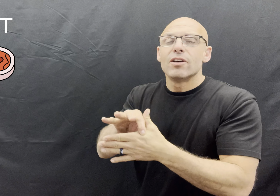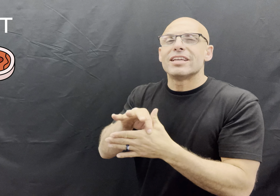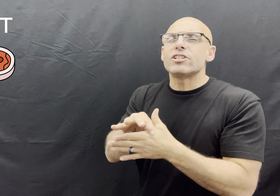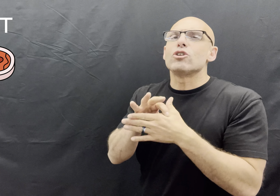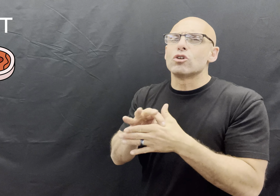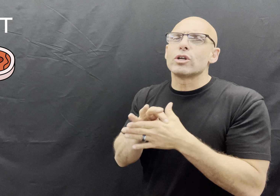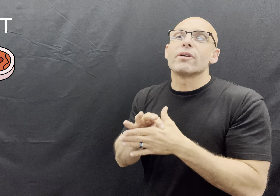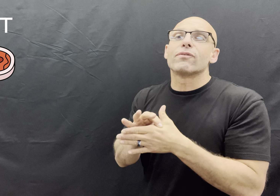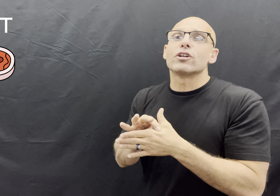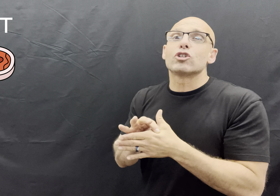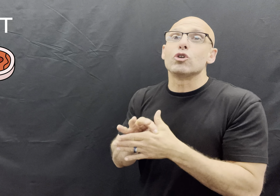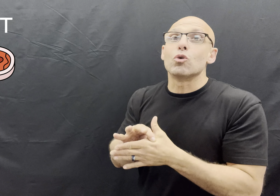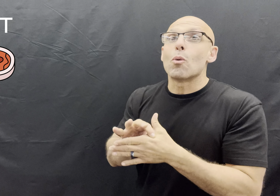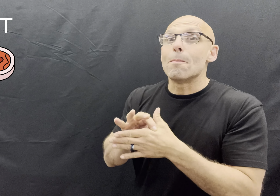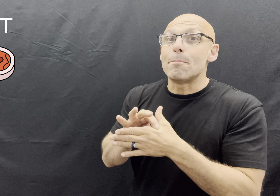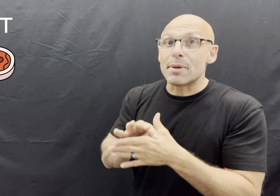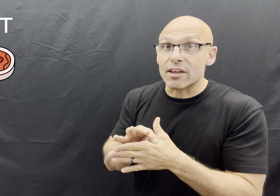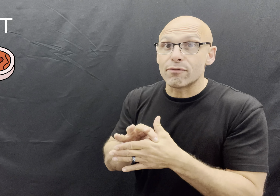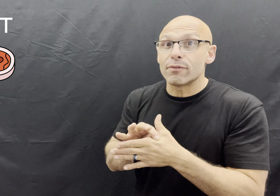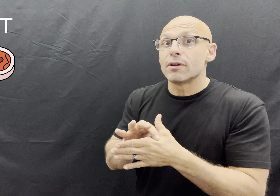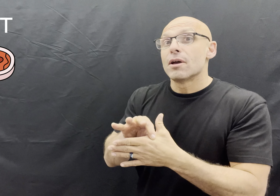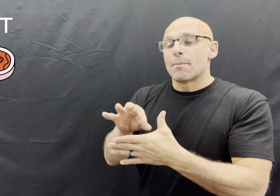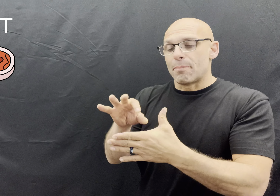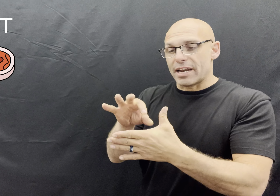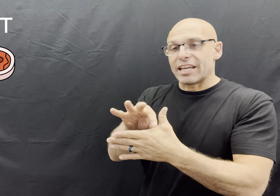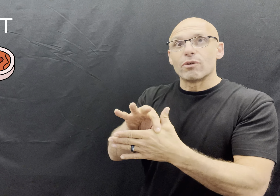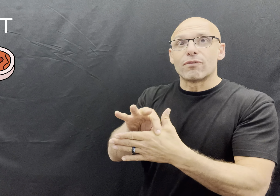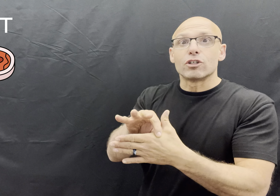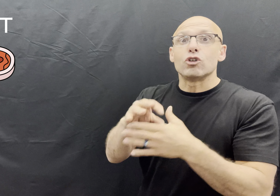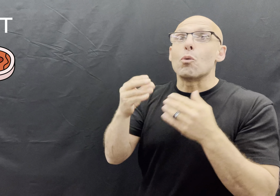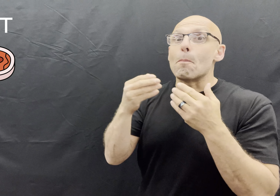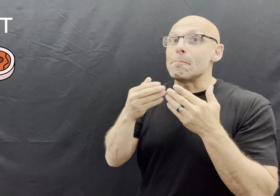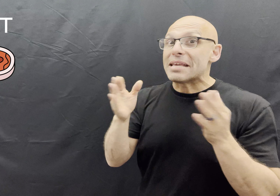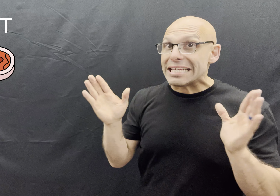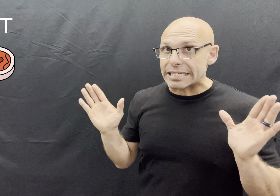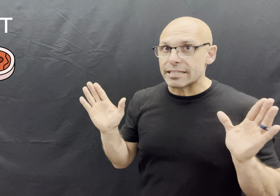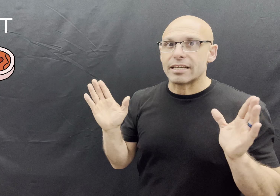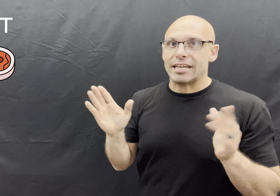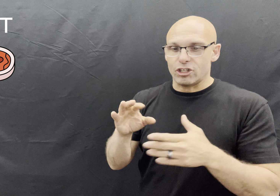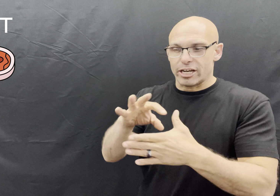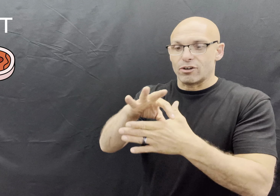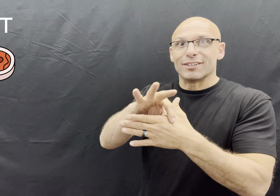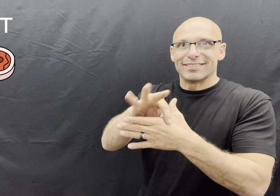This usually refers to beef, but it can refer to meat in general.